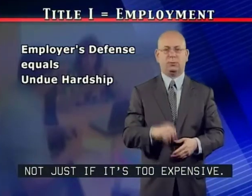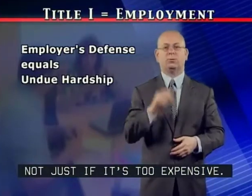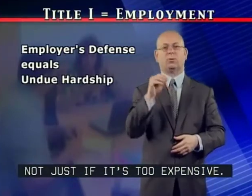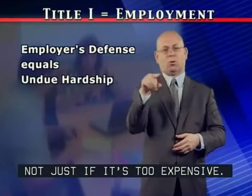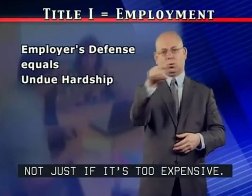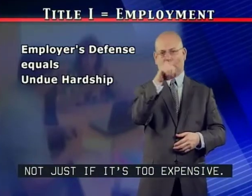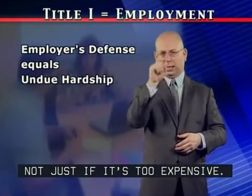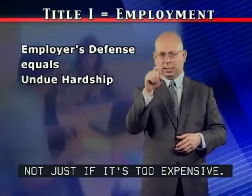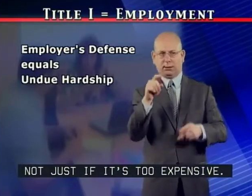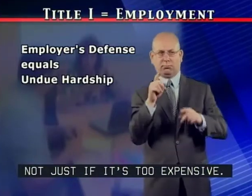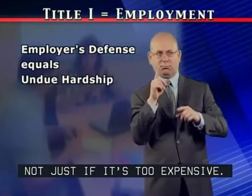it's too expensive.